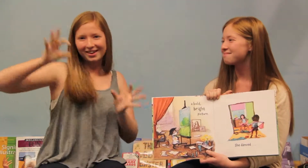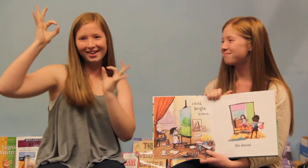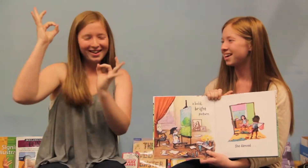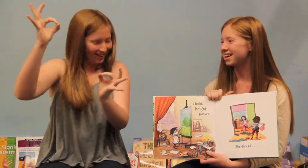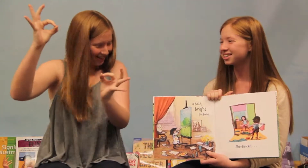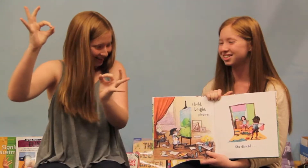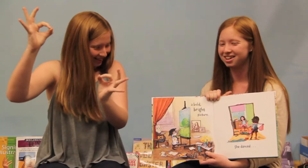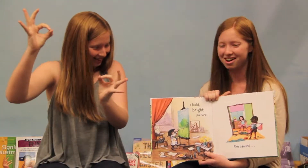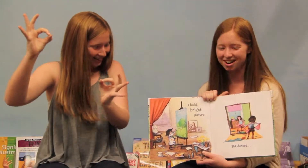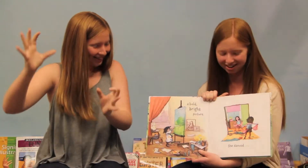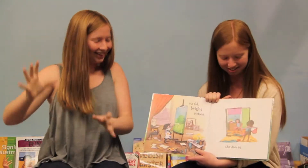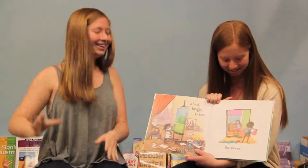picture